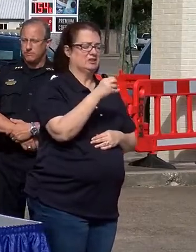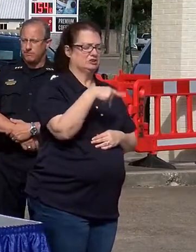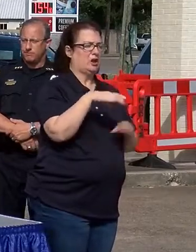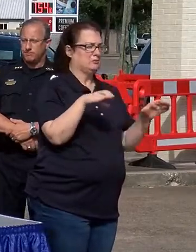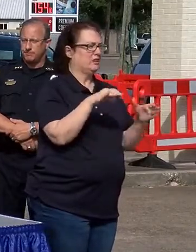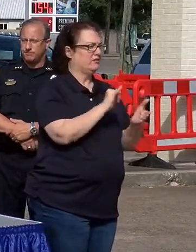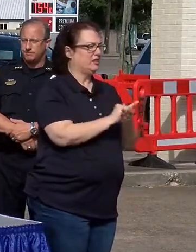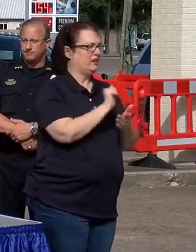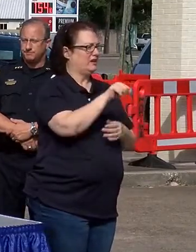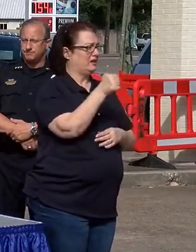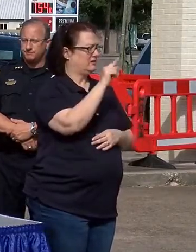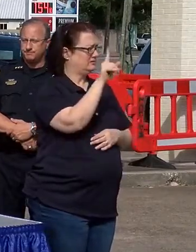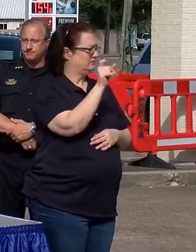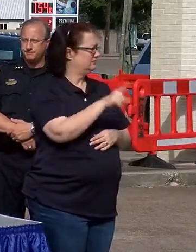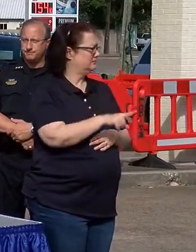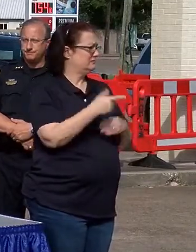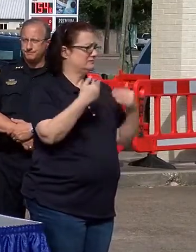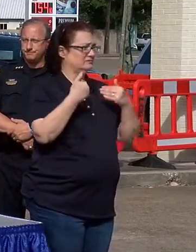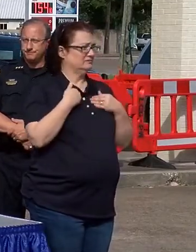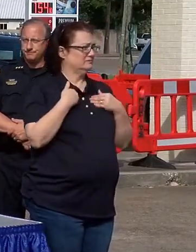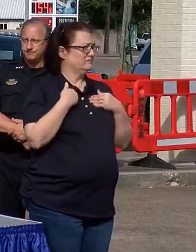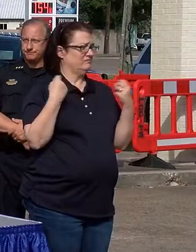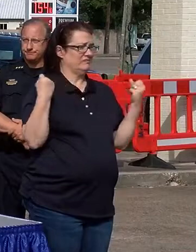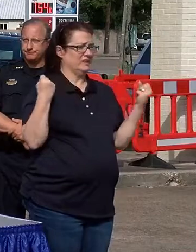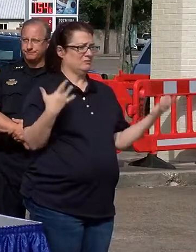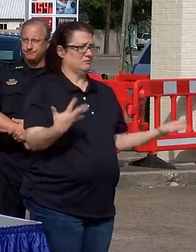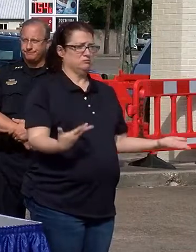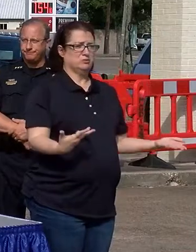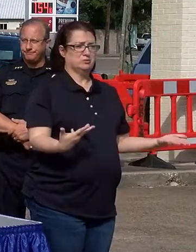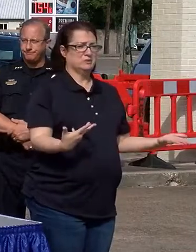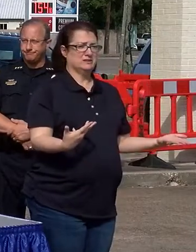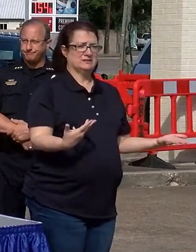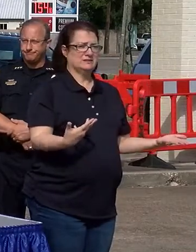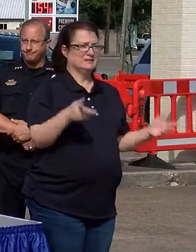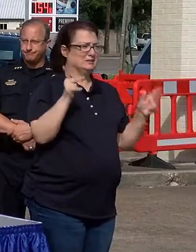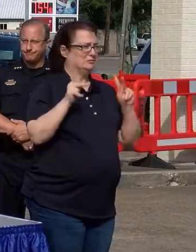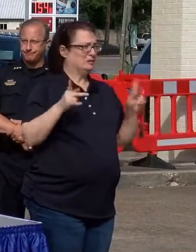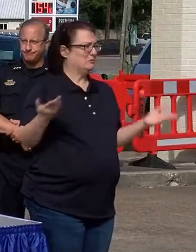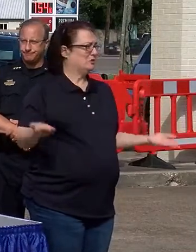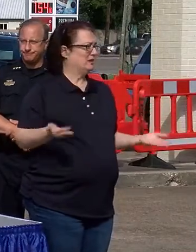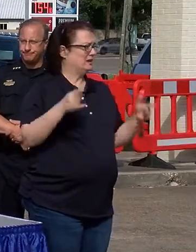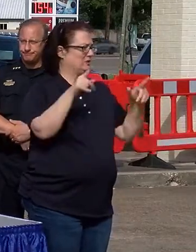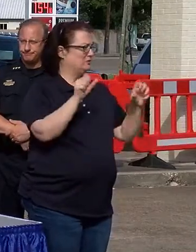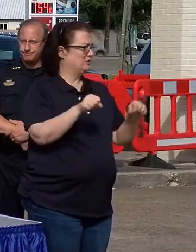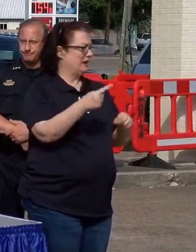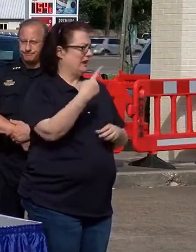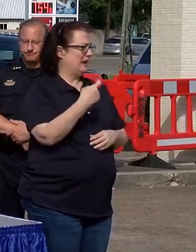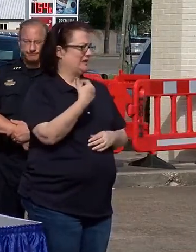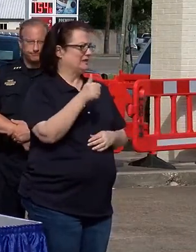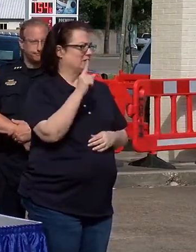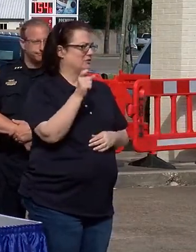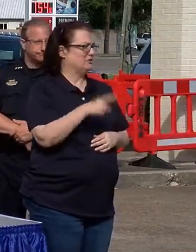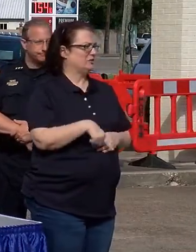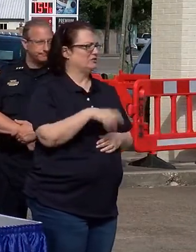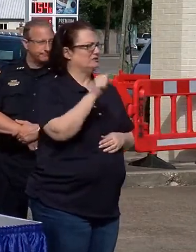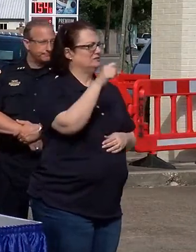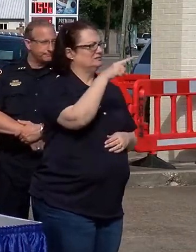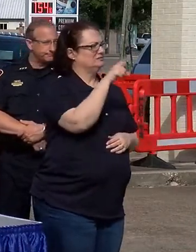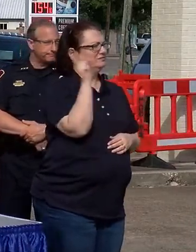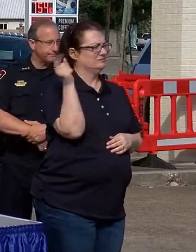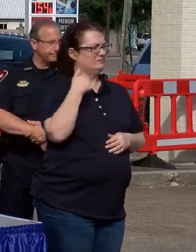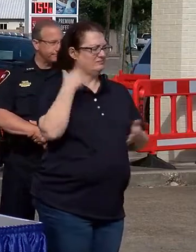other questions? And again, remember, we have a vast majority of talent standing with me up here today. You can ask any question of us. Yes, sir. Have you gotten